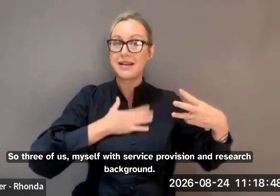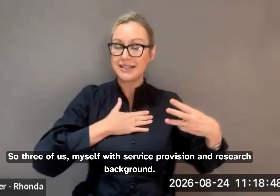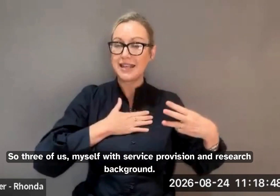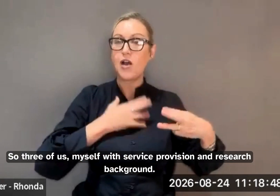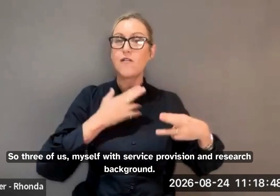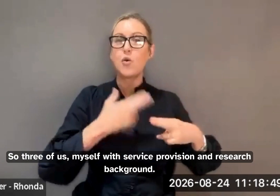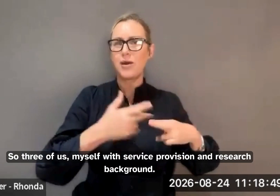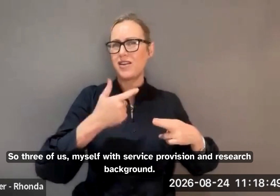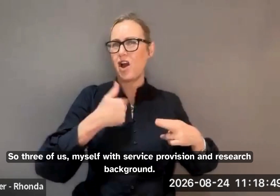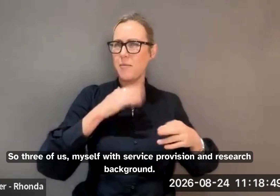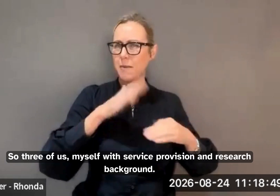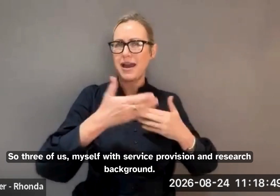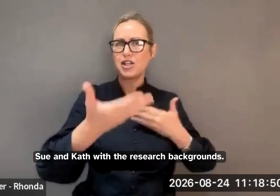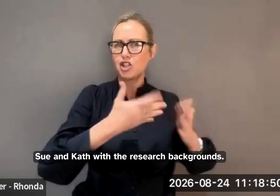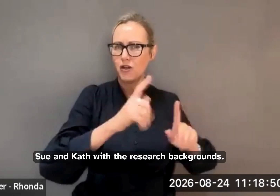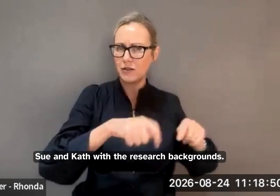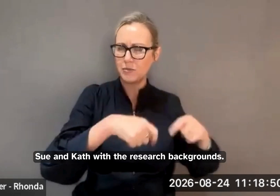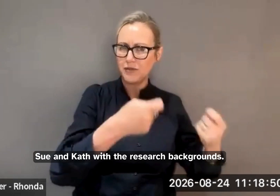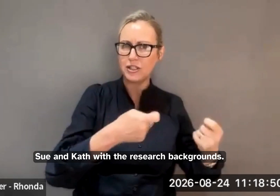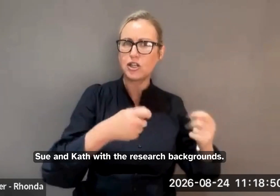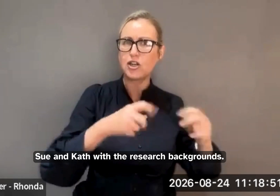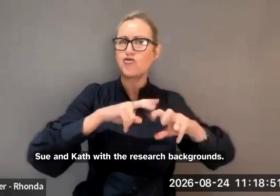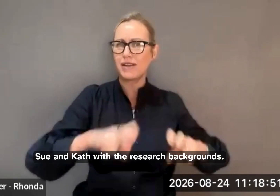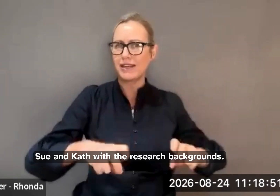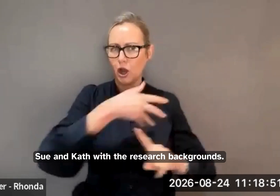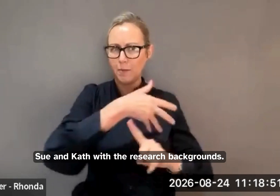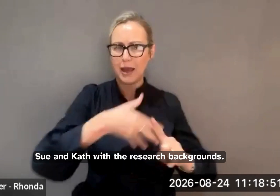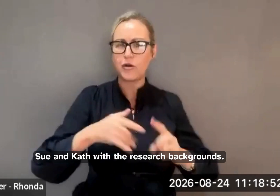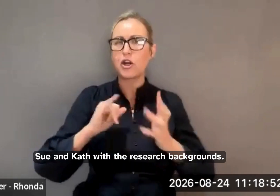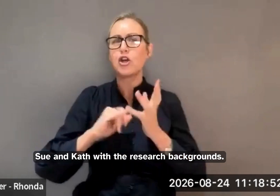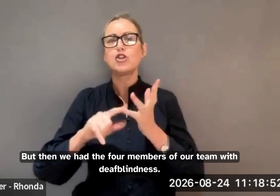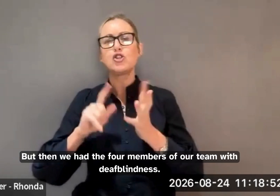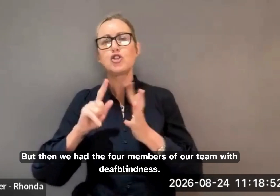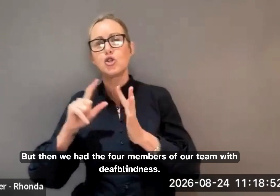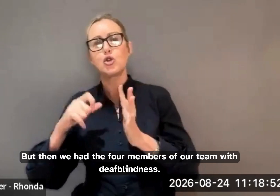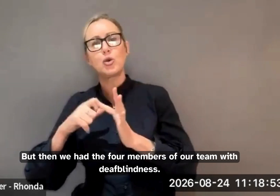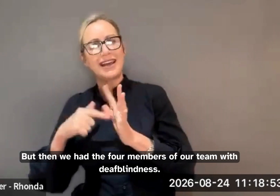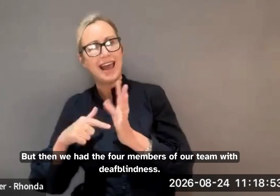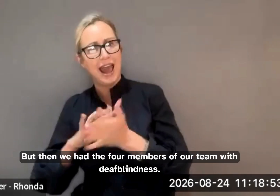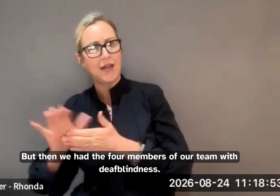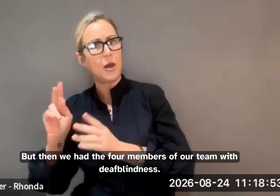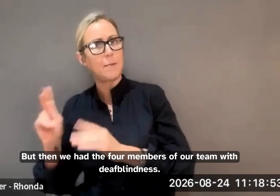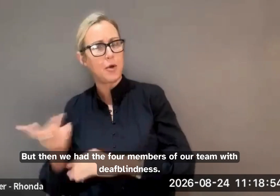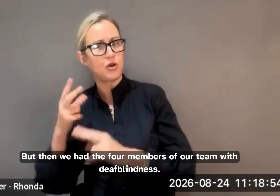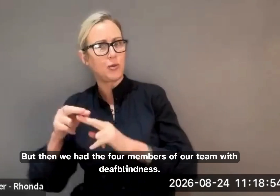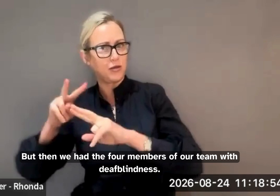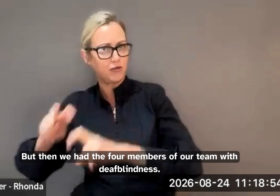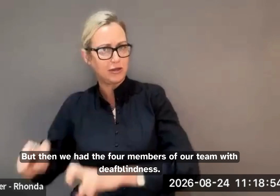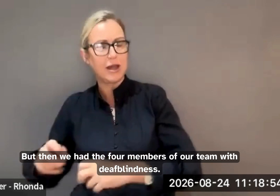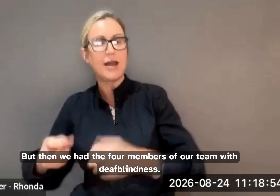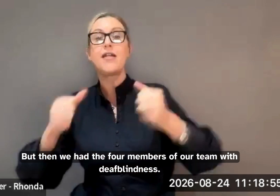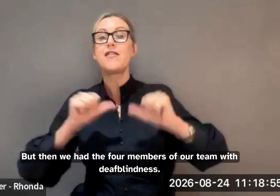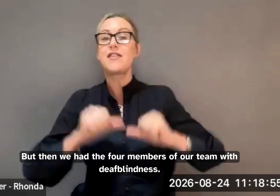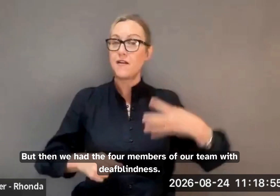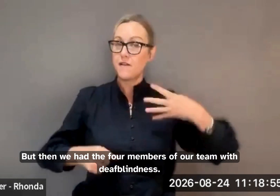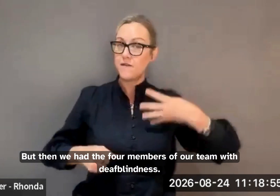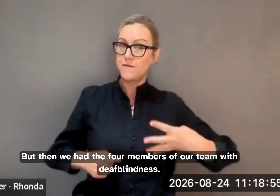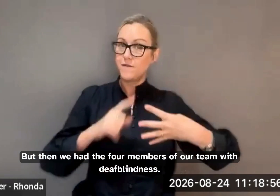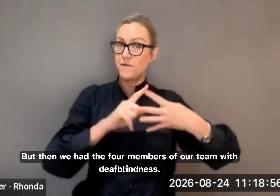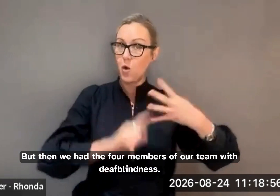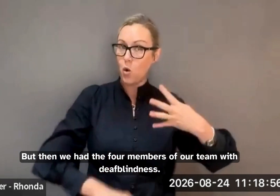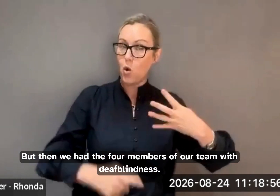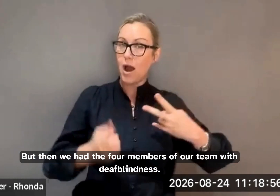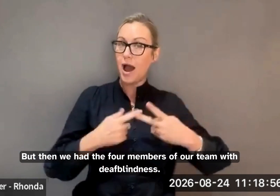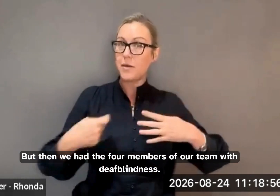service provision and research backgrounds, Sue and Kath with the research backgrounds. But then we had the four members of our